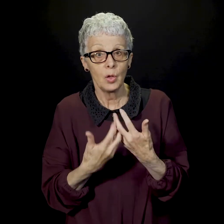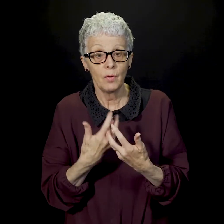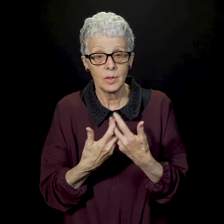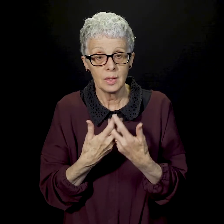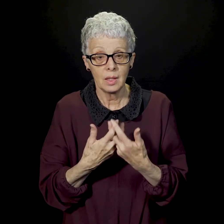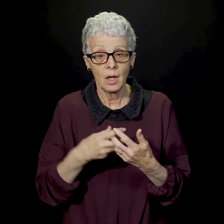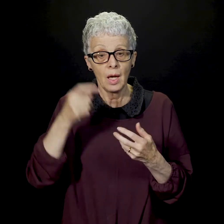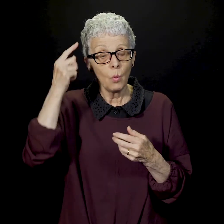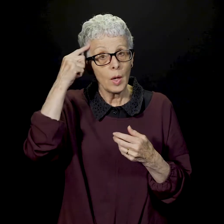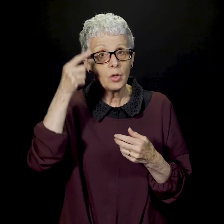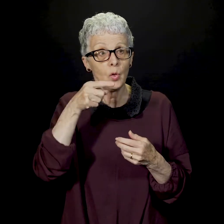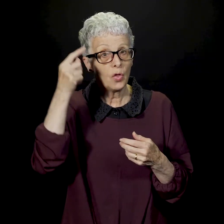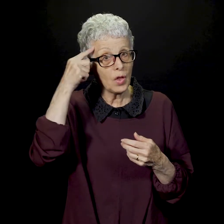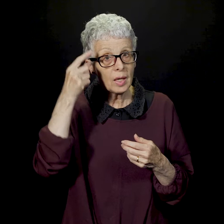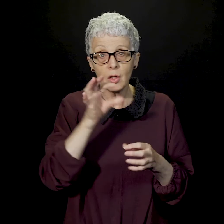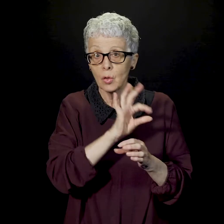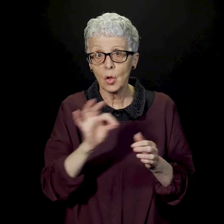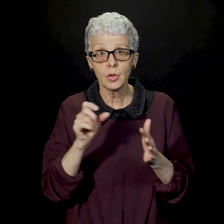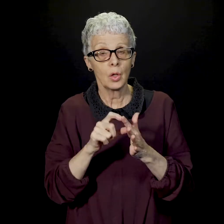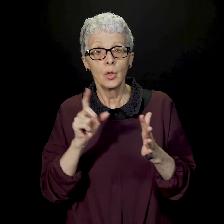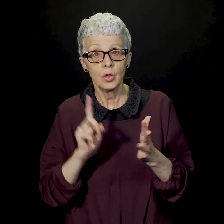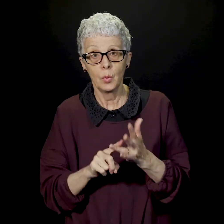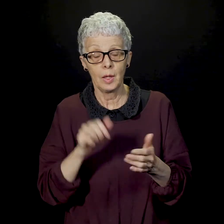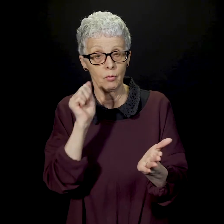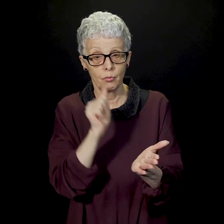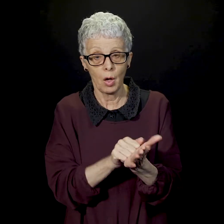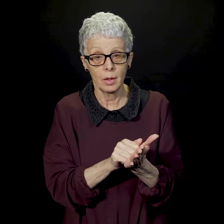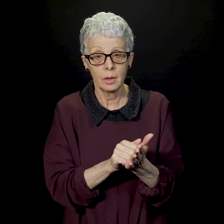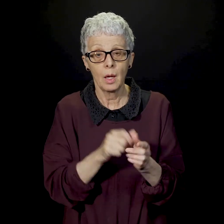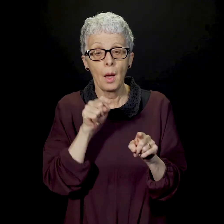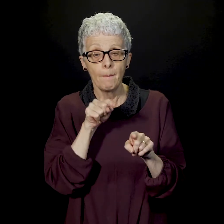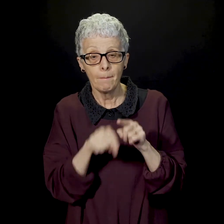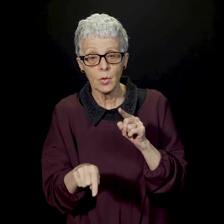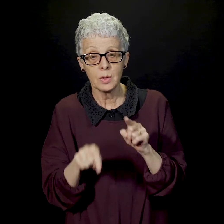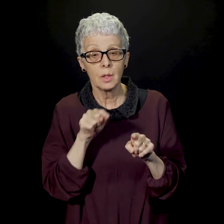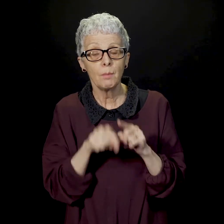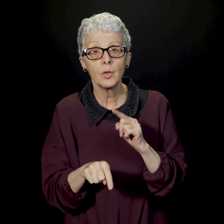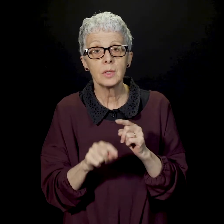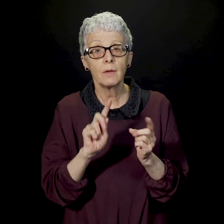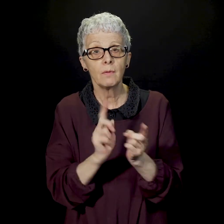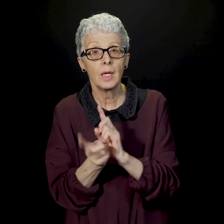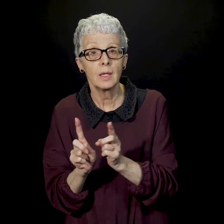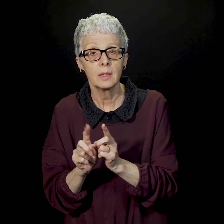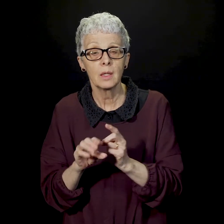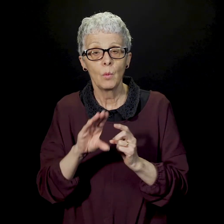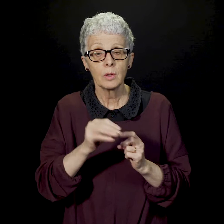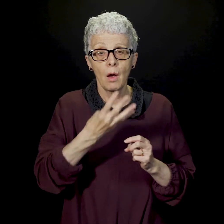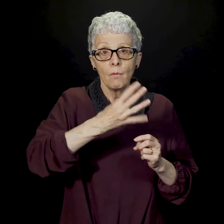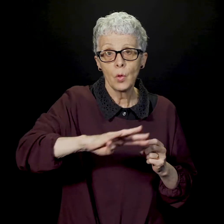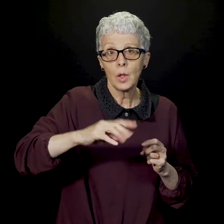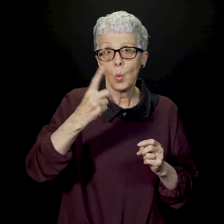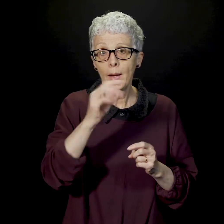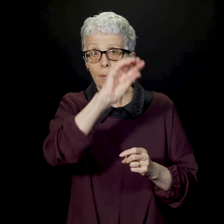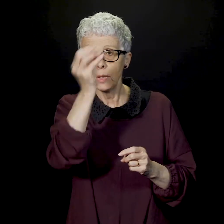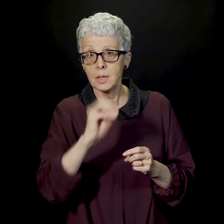emotionally. We don't have it on the screen, but she finally went on to say, most common among all the respondents were the 41%